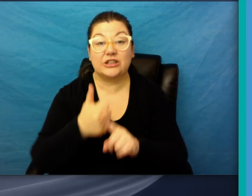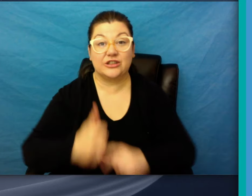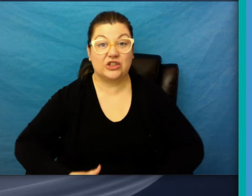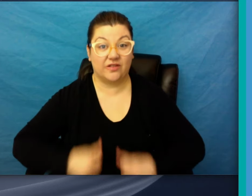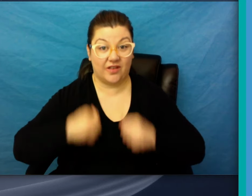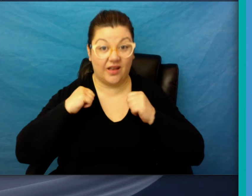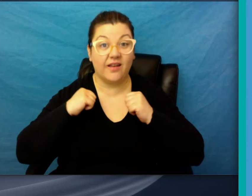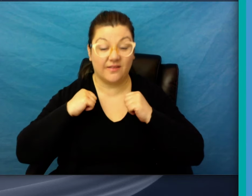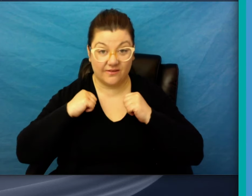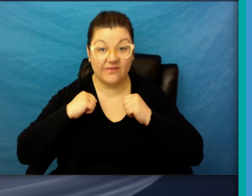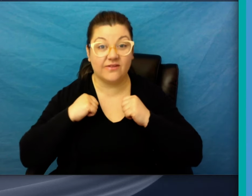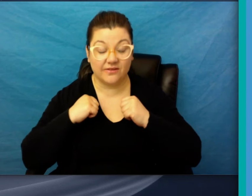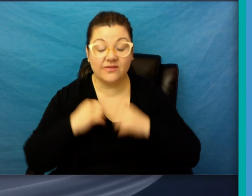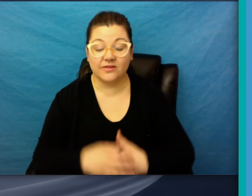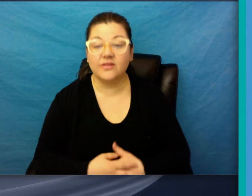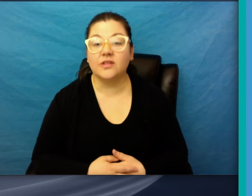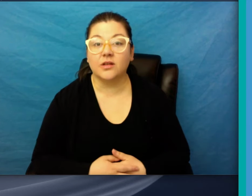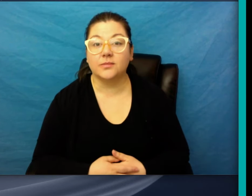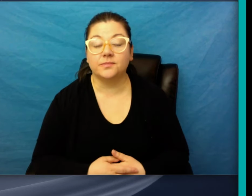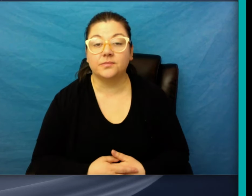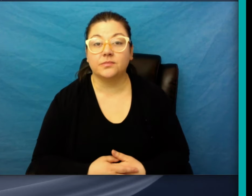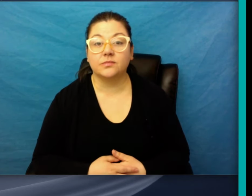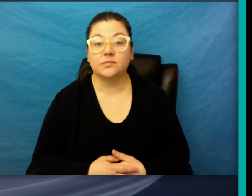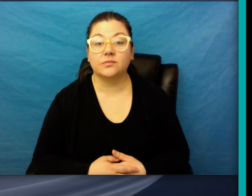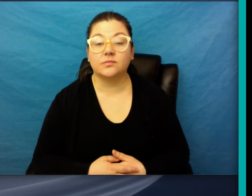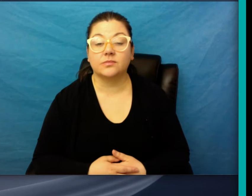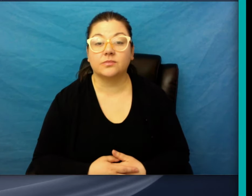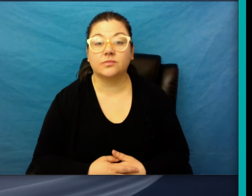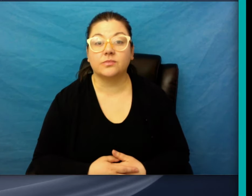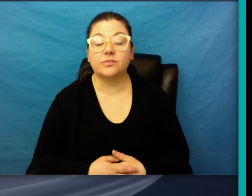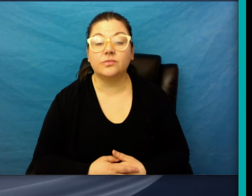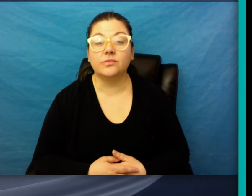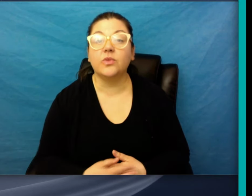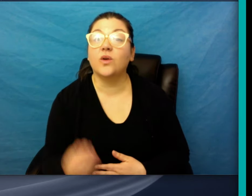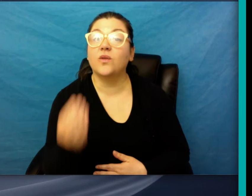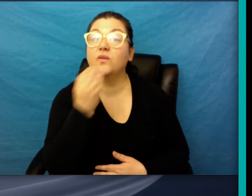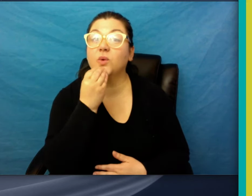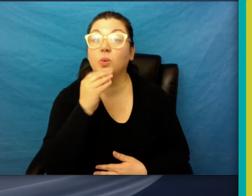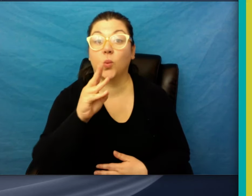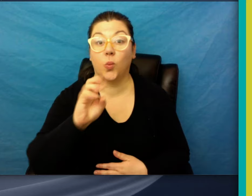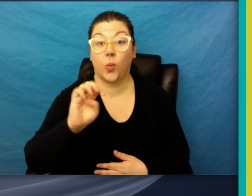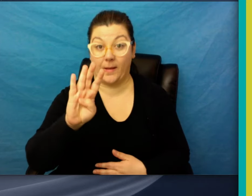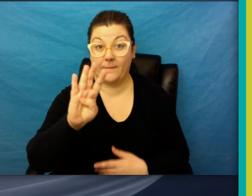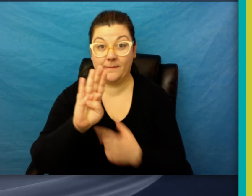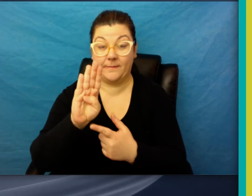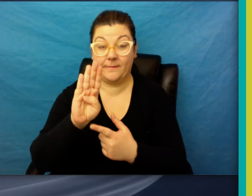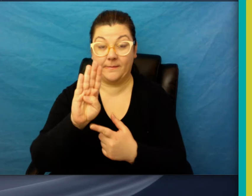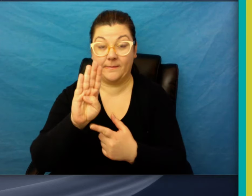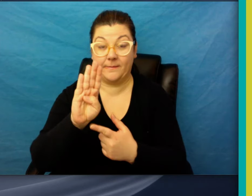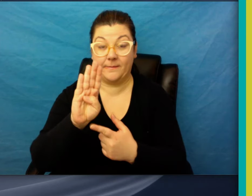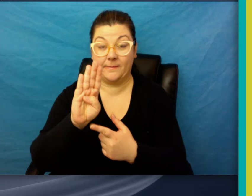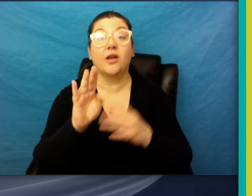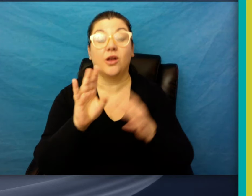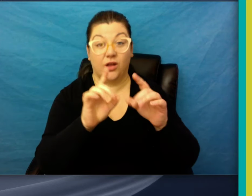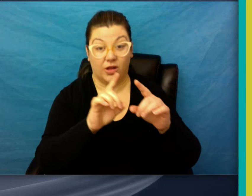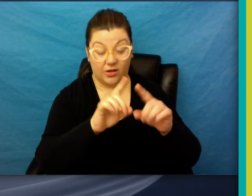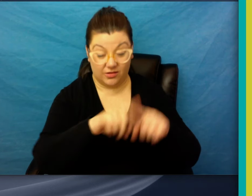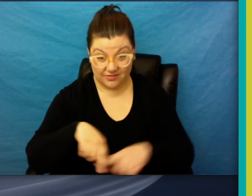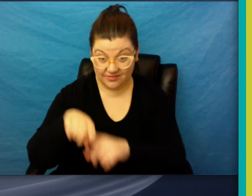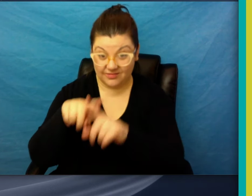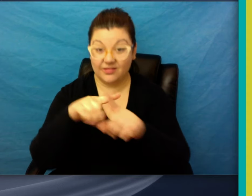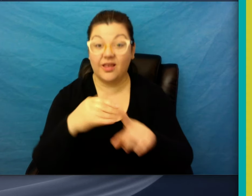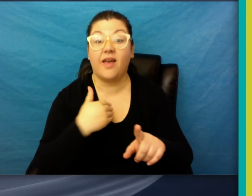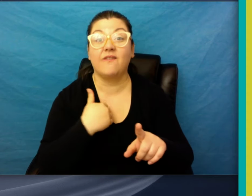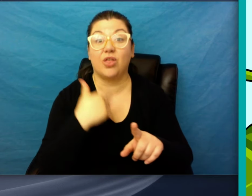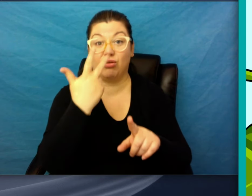interconnected and overlapping chains. A food web has three major elements: producers, consumers, and